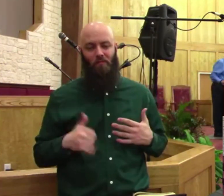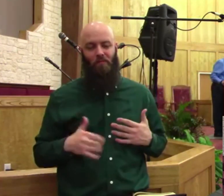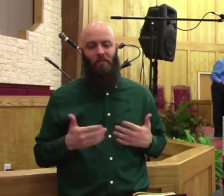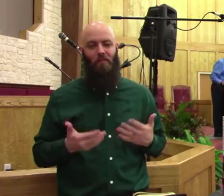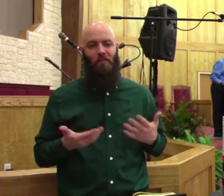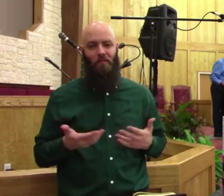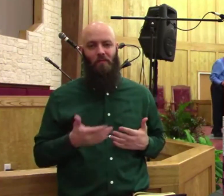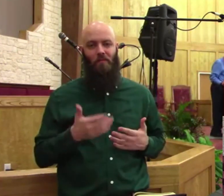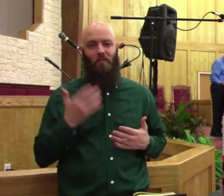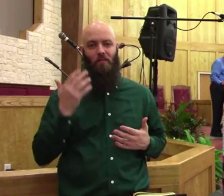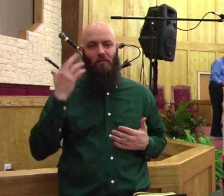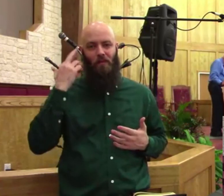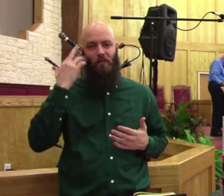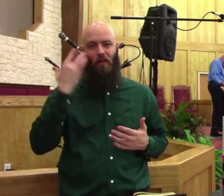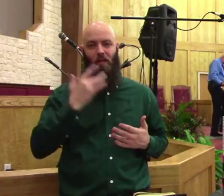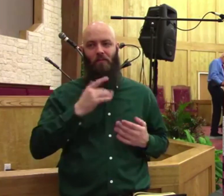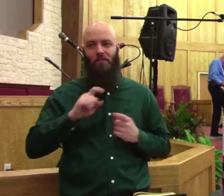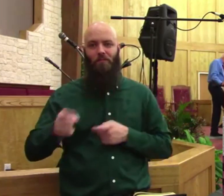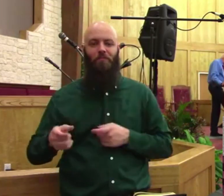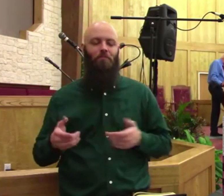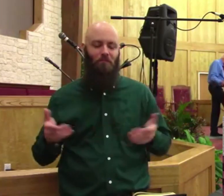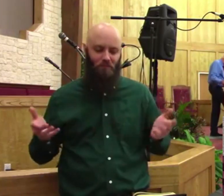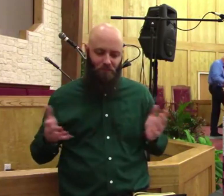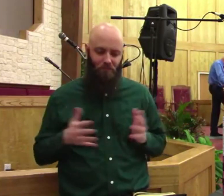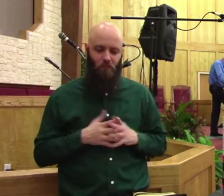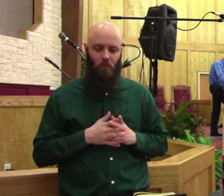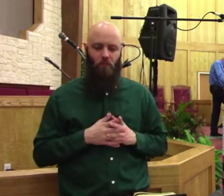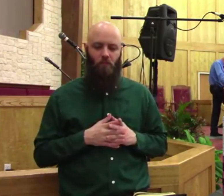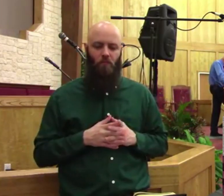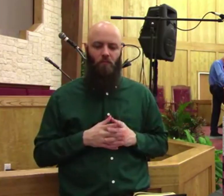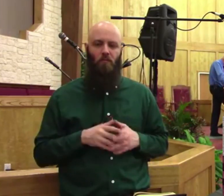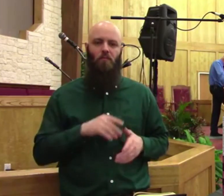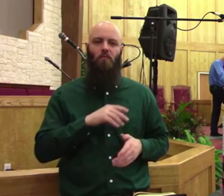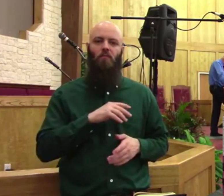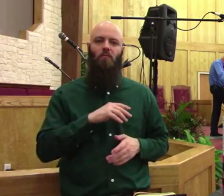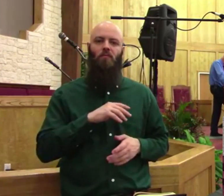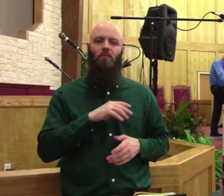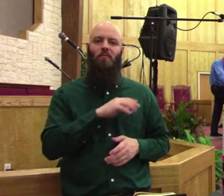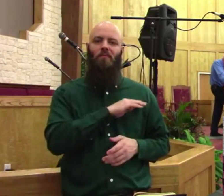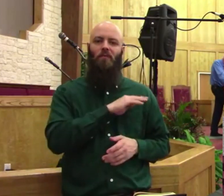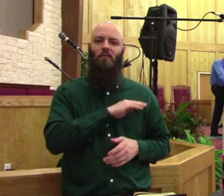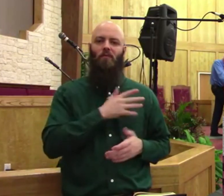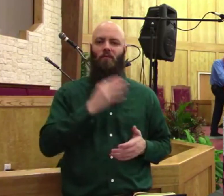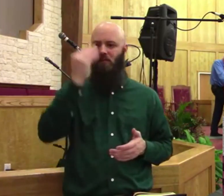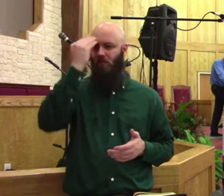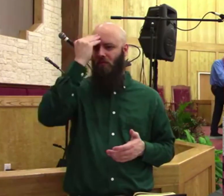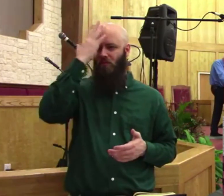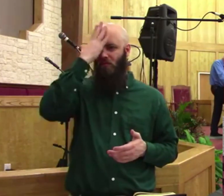he did it. And so Belshazzar learned with Nebuchadnezzar